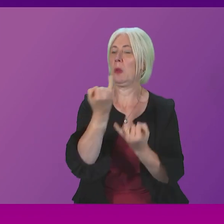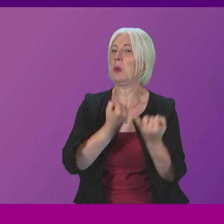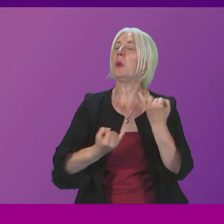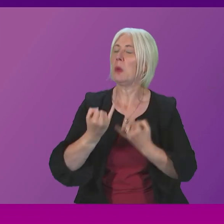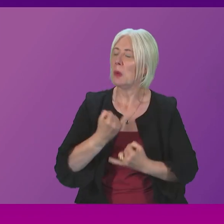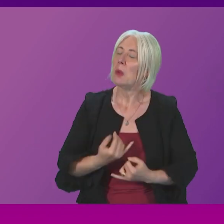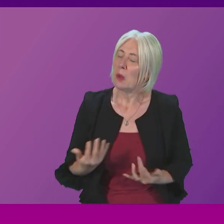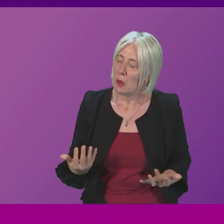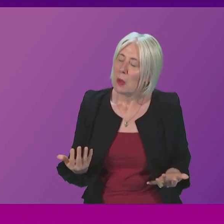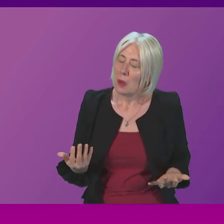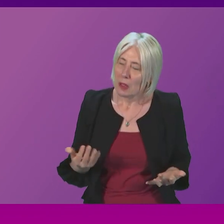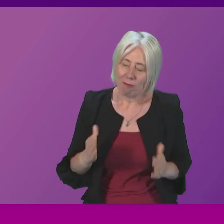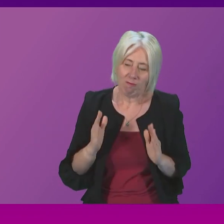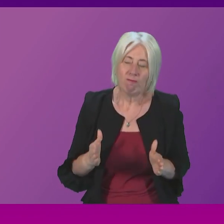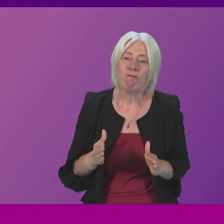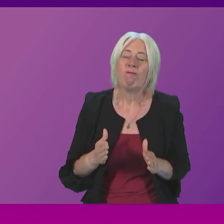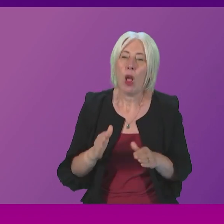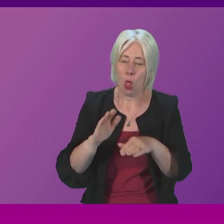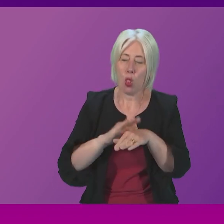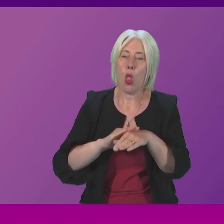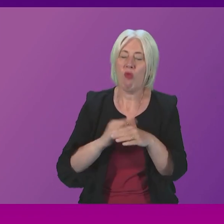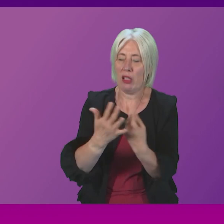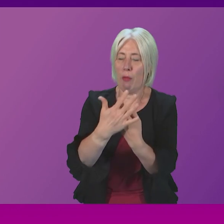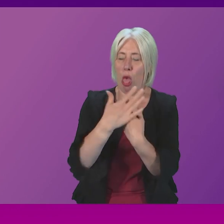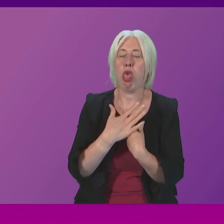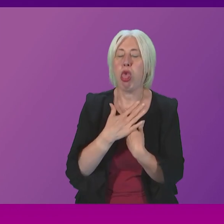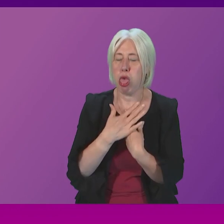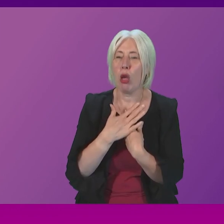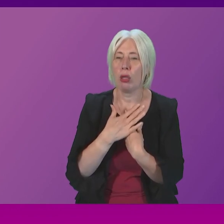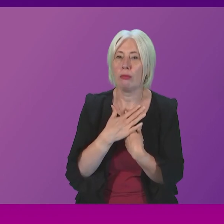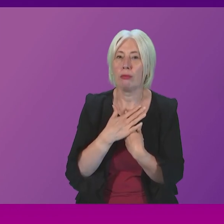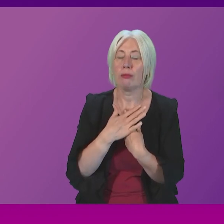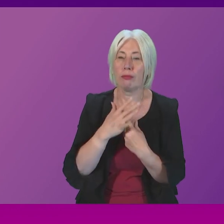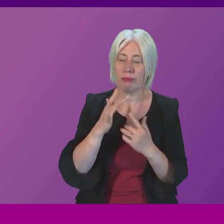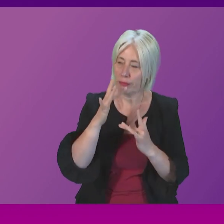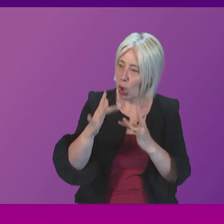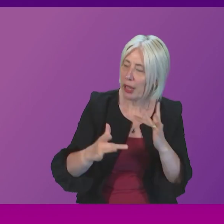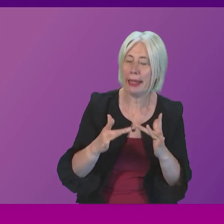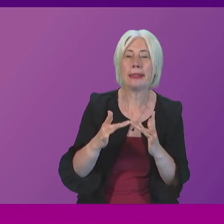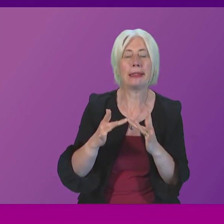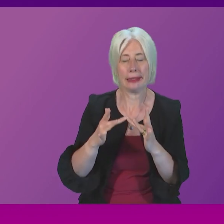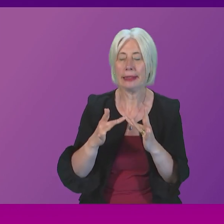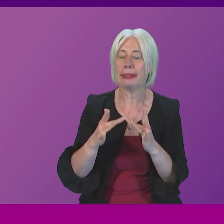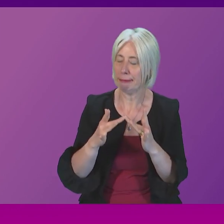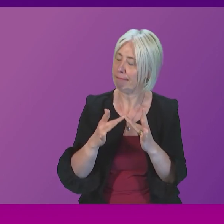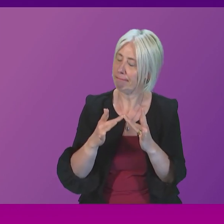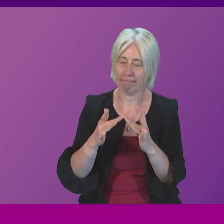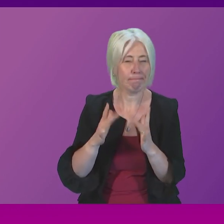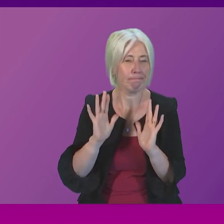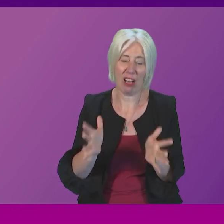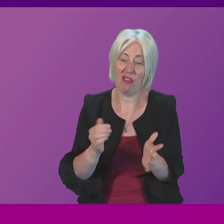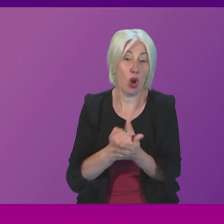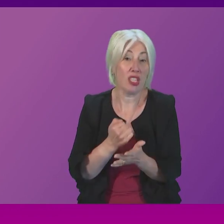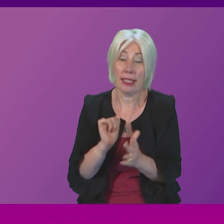mean, yes, I have to say that the racism that I face online, I unfortunately have had to get